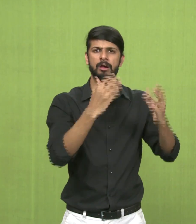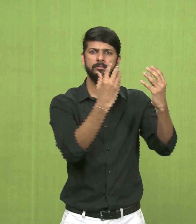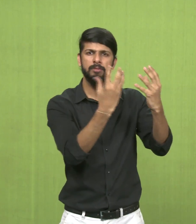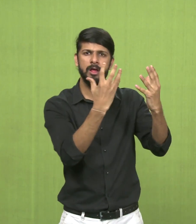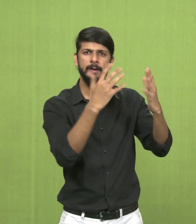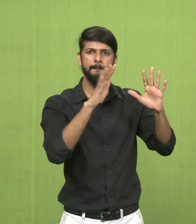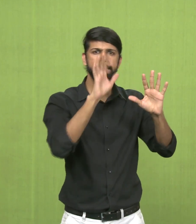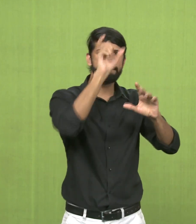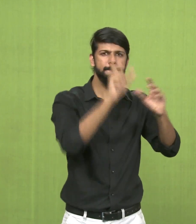An abstraction